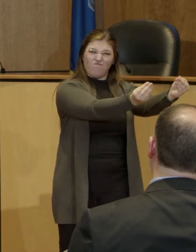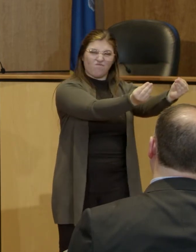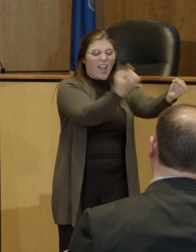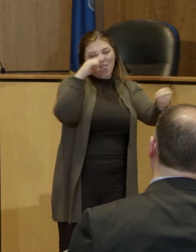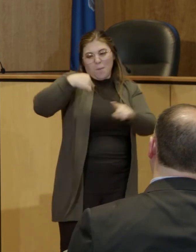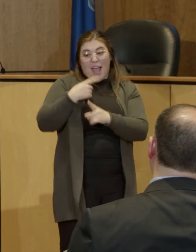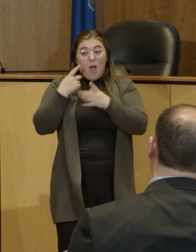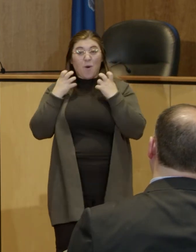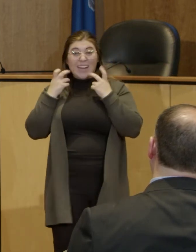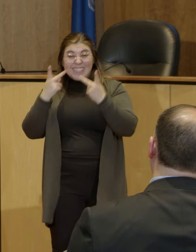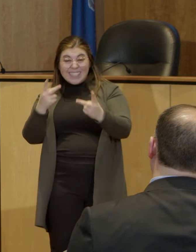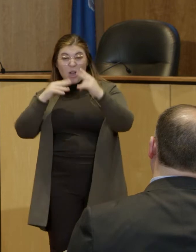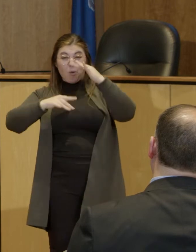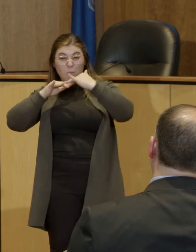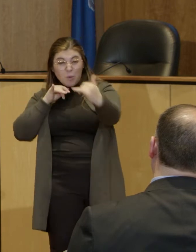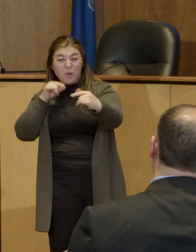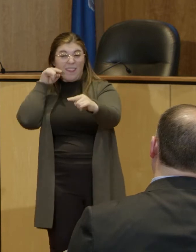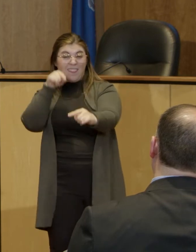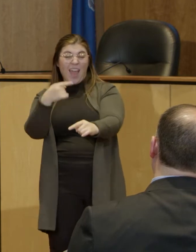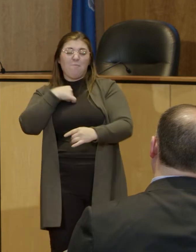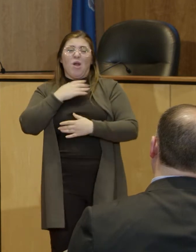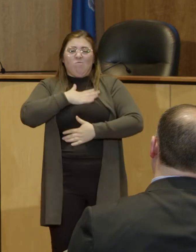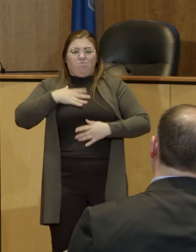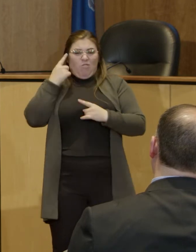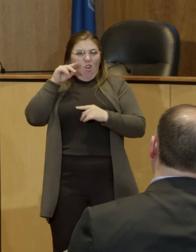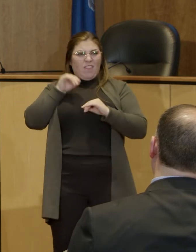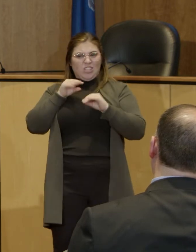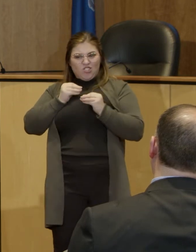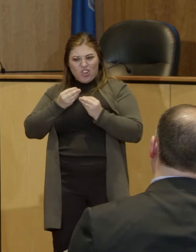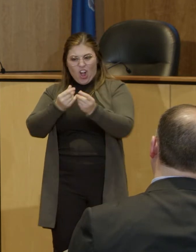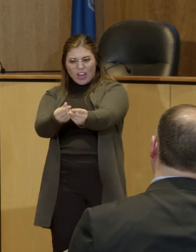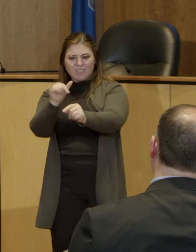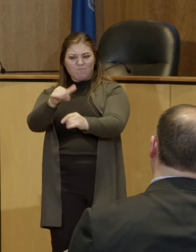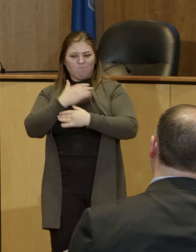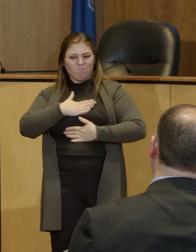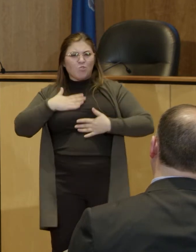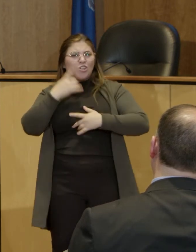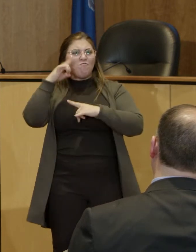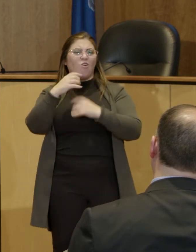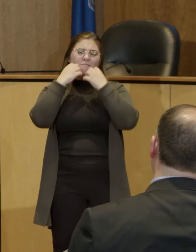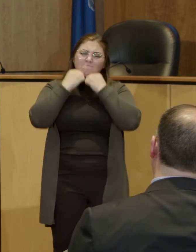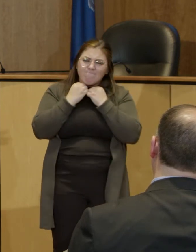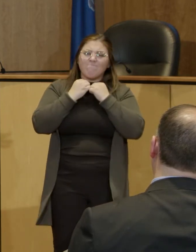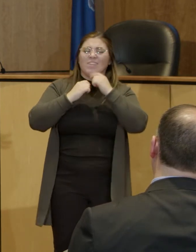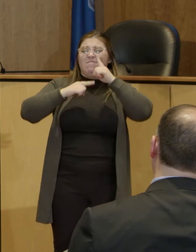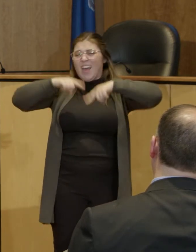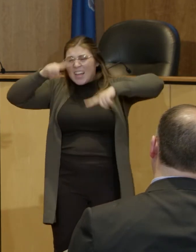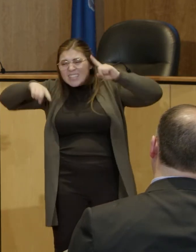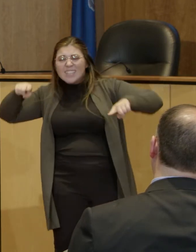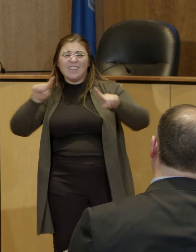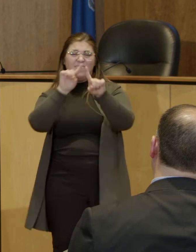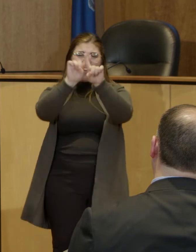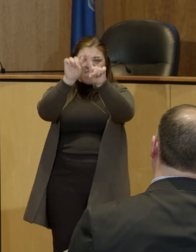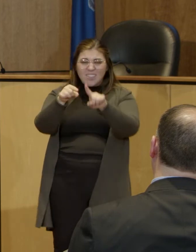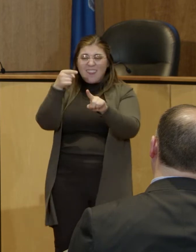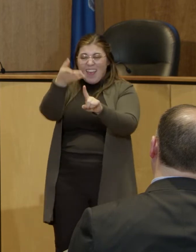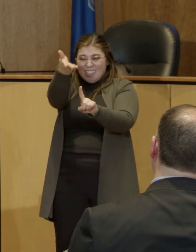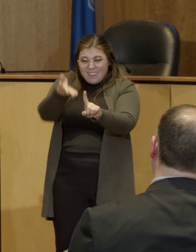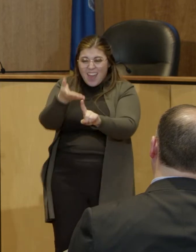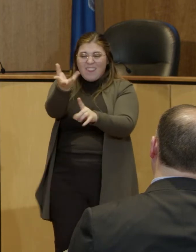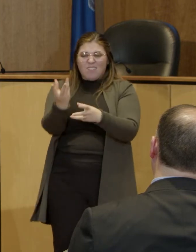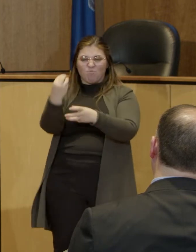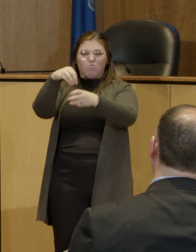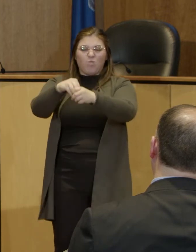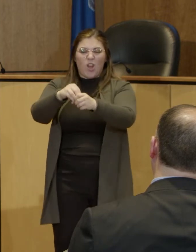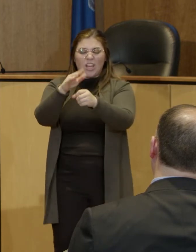least, some part of my appreciation of the garden is really an appreciation for the vastness of difference that gets encompassed